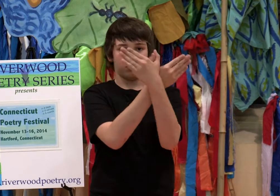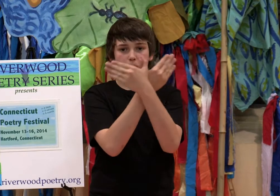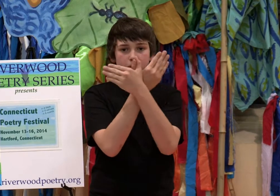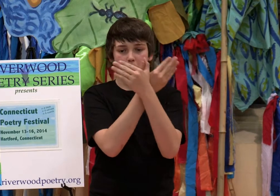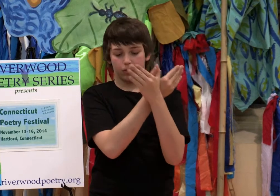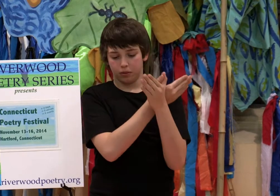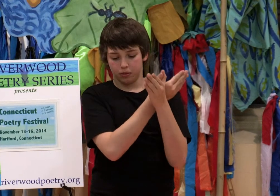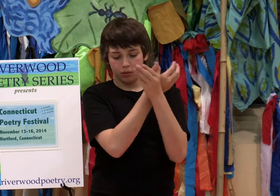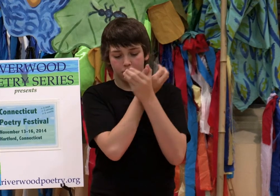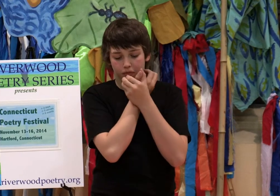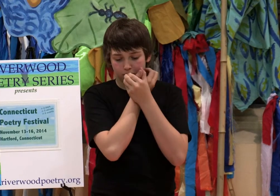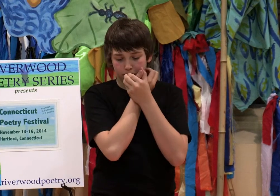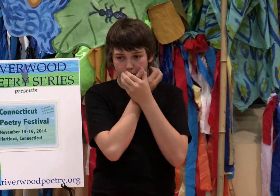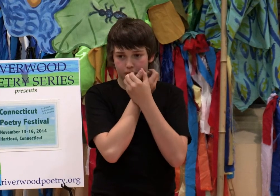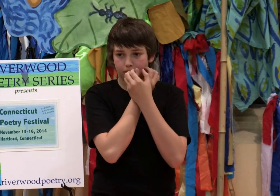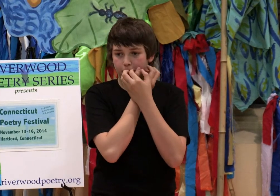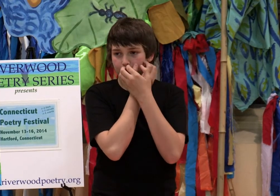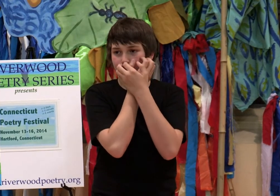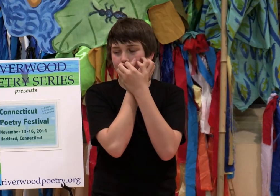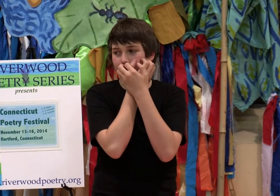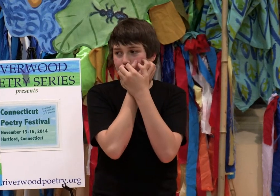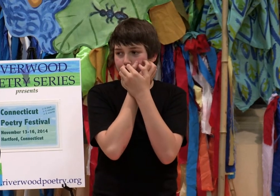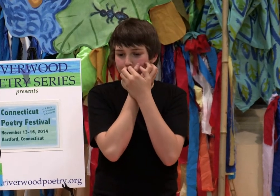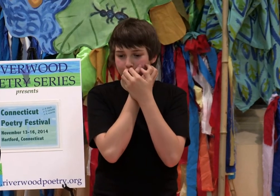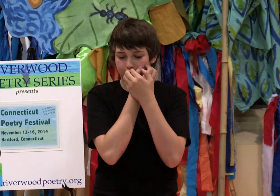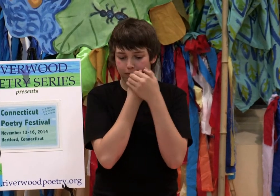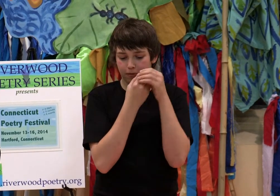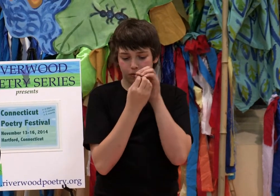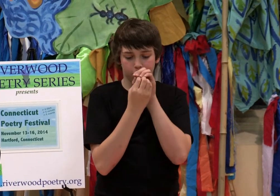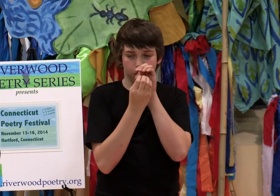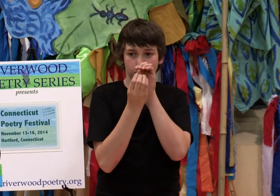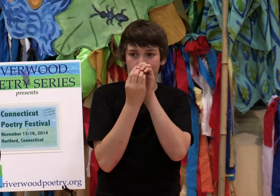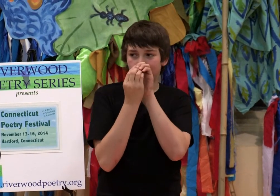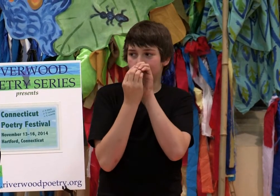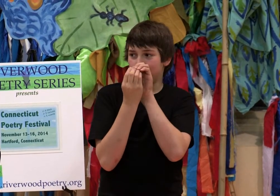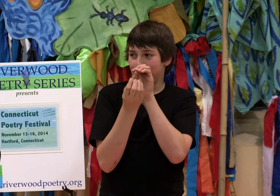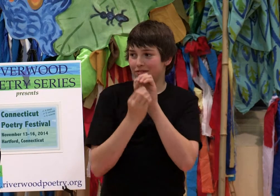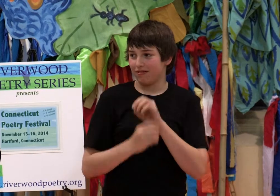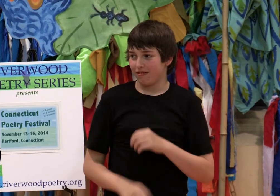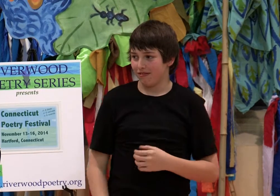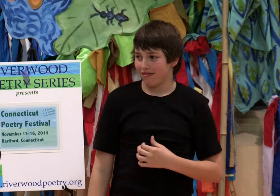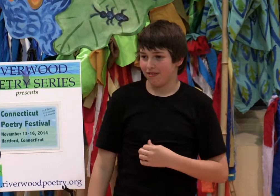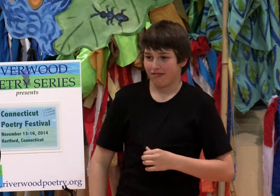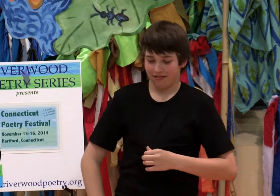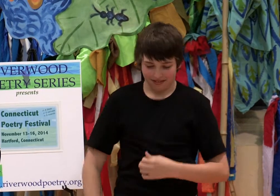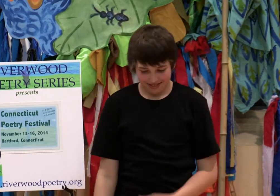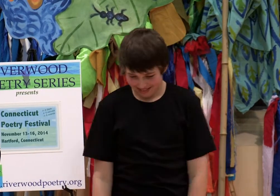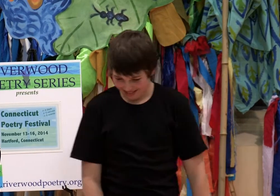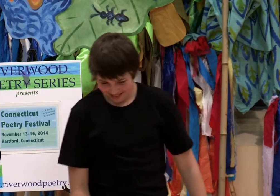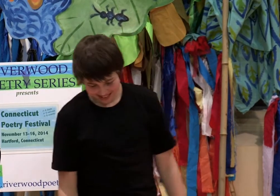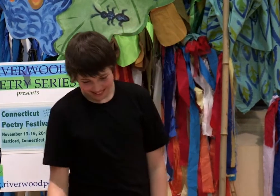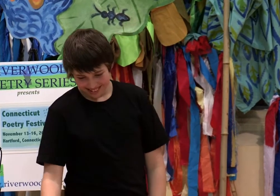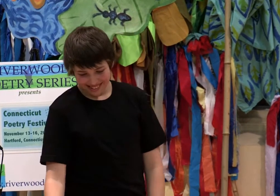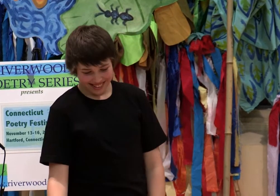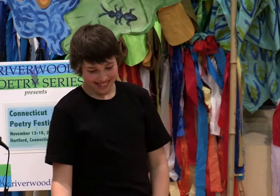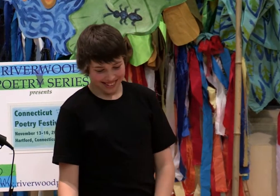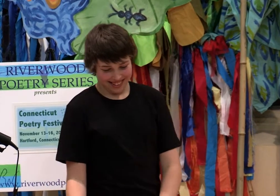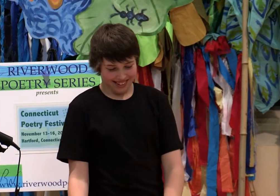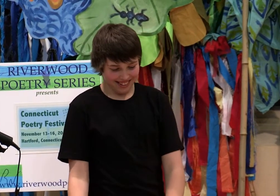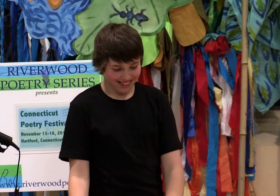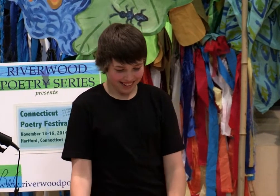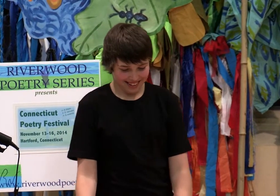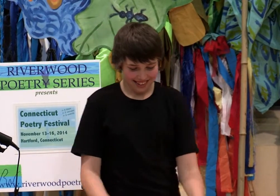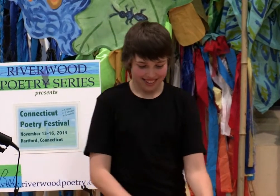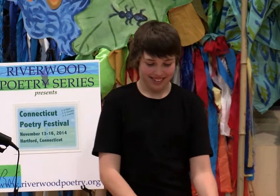Butterflies, flit. Land and crawl. They find their spot, then kiss.